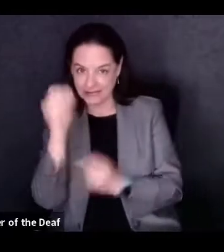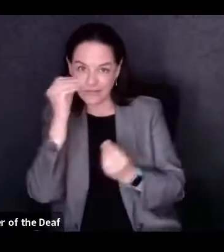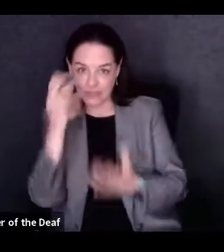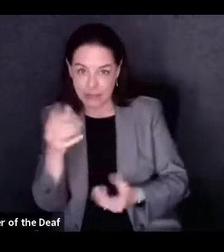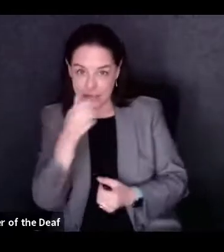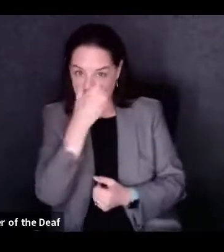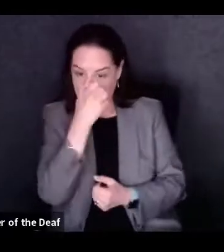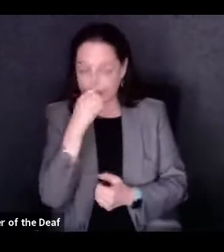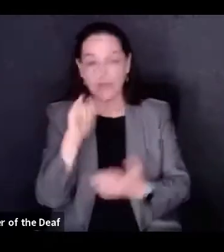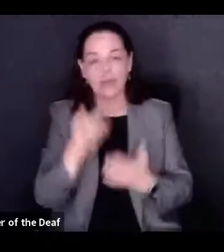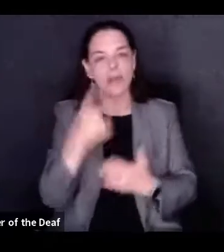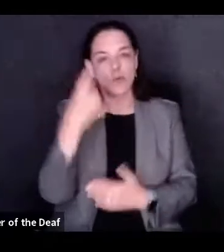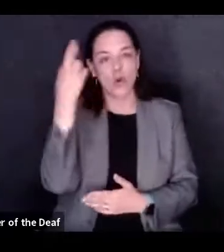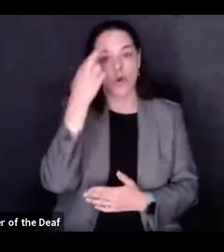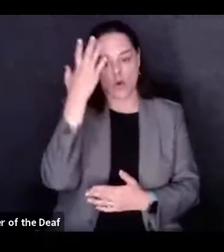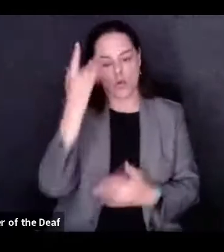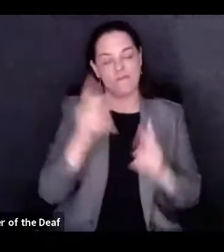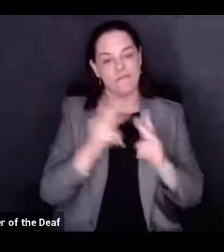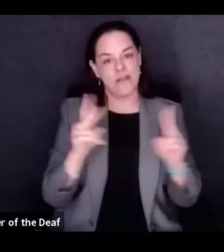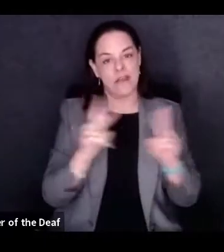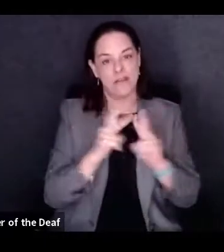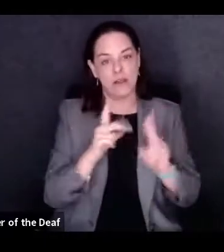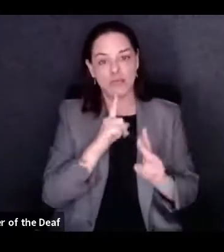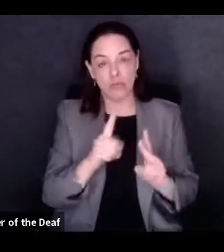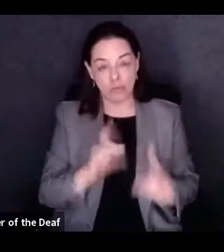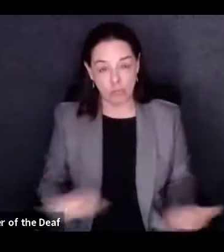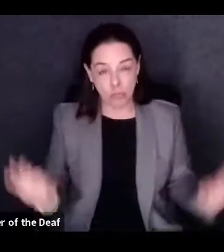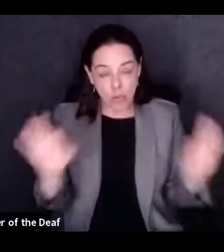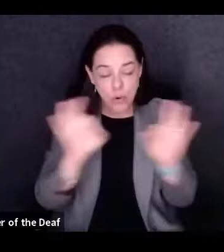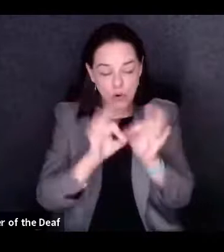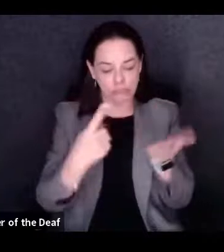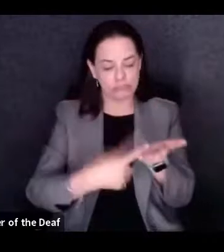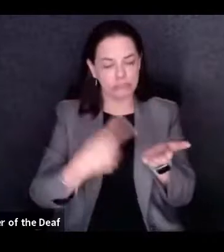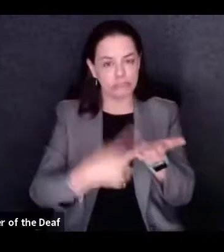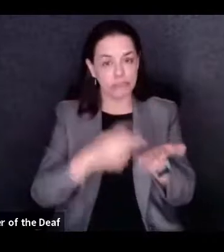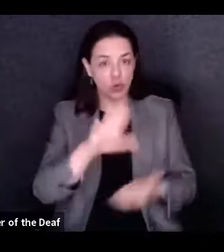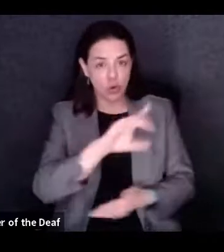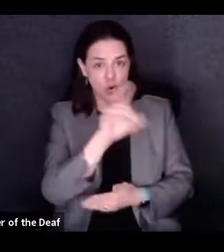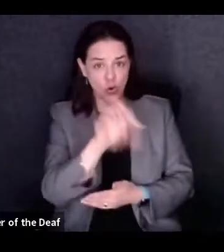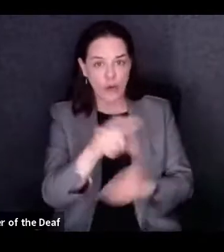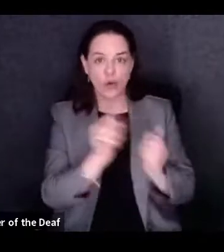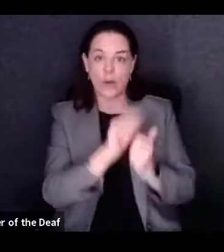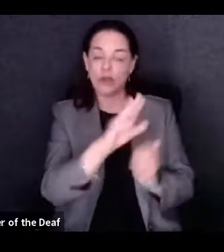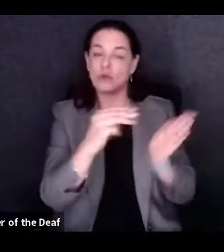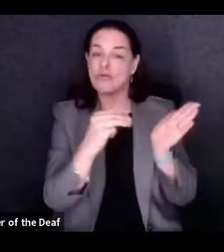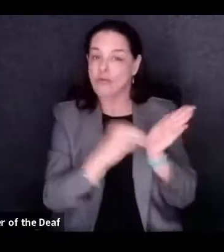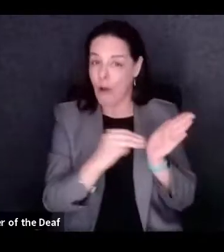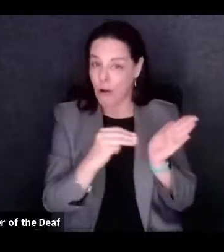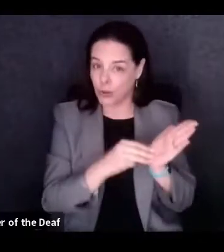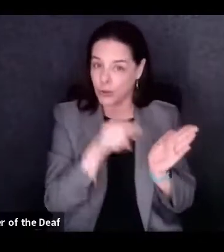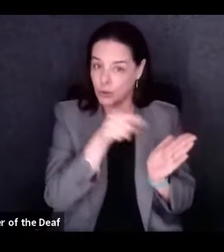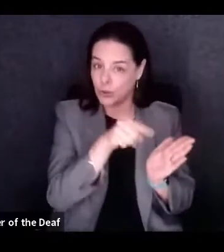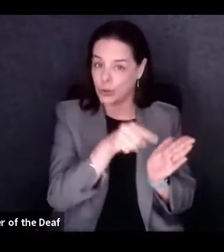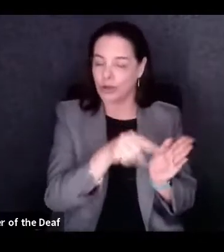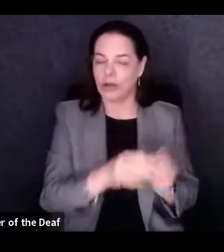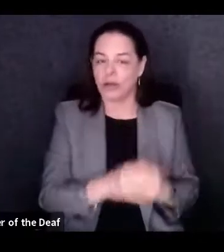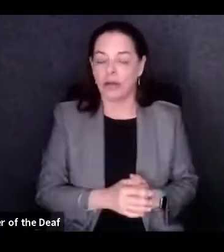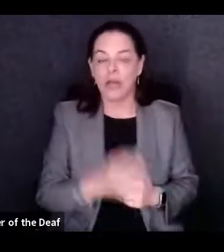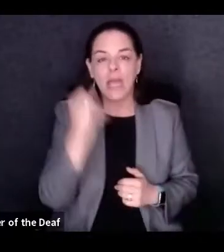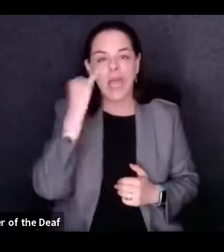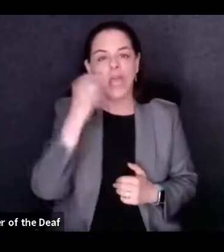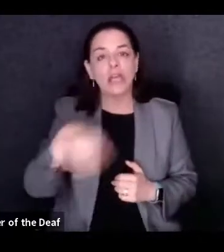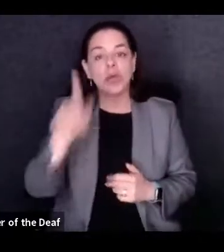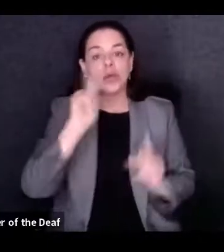is one reason why it's so very important to discuss any questions you may have with your doctor. For those who may feel like